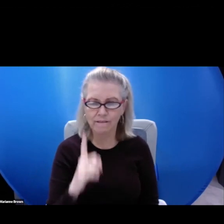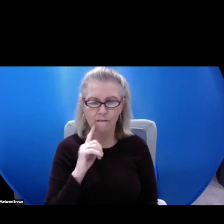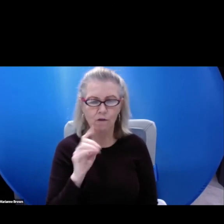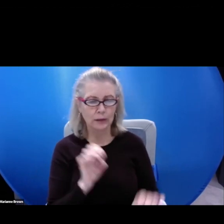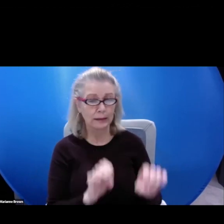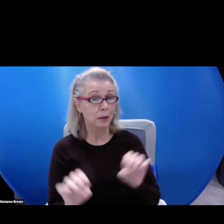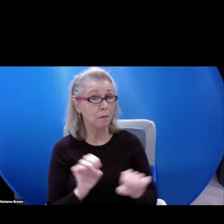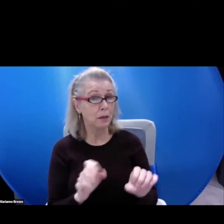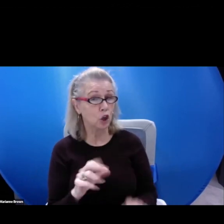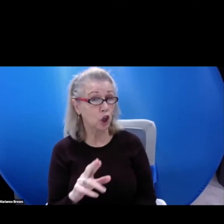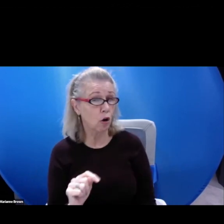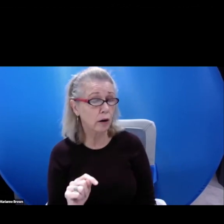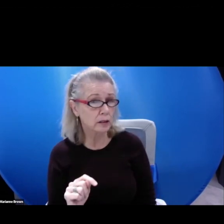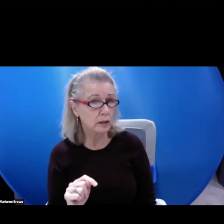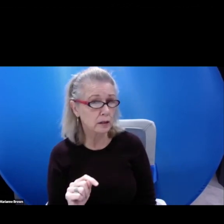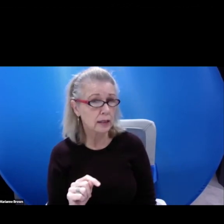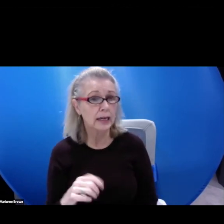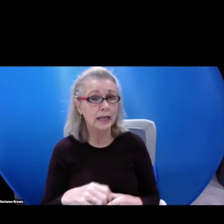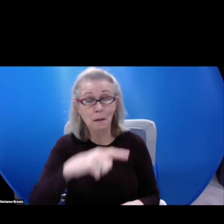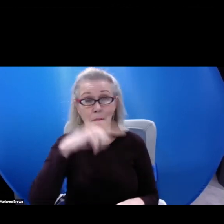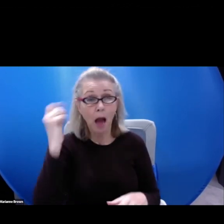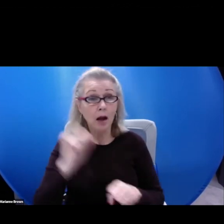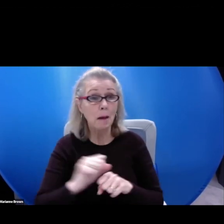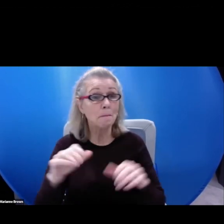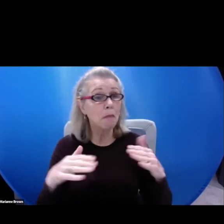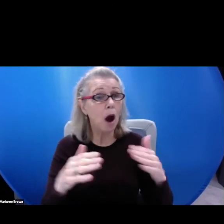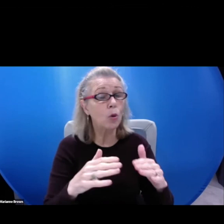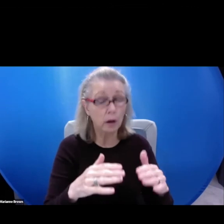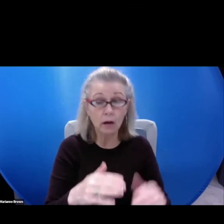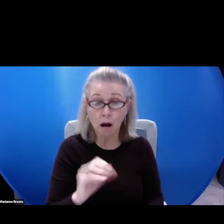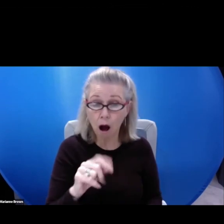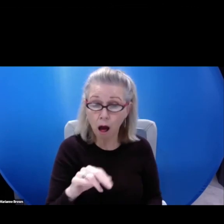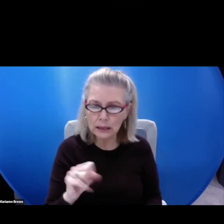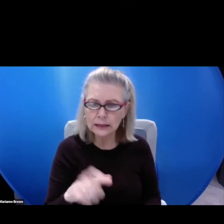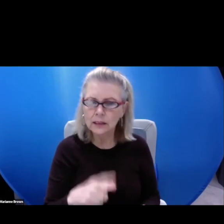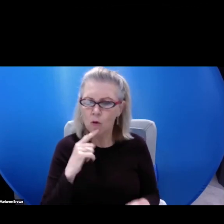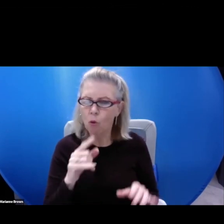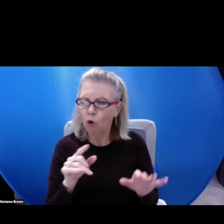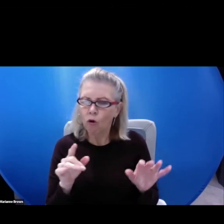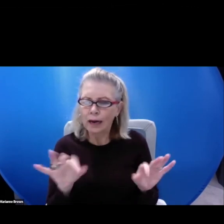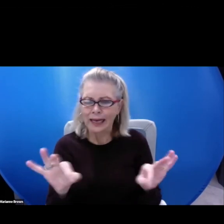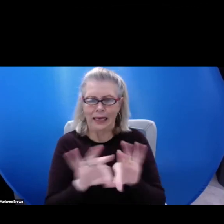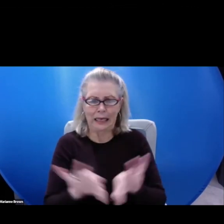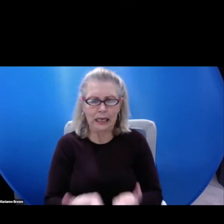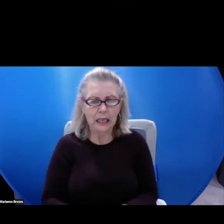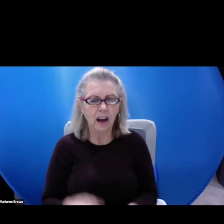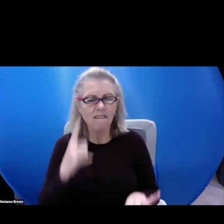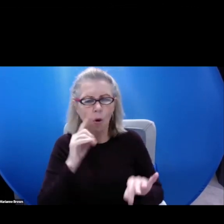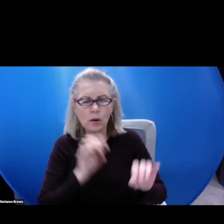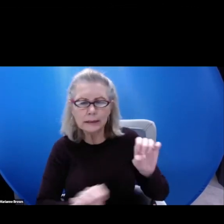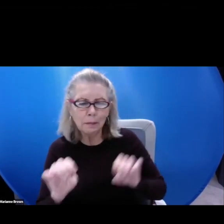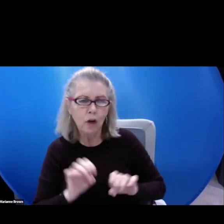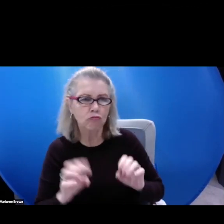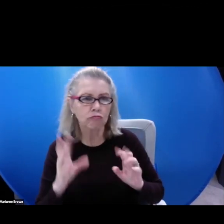Keywords at Black Mountain College were experimentation and experience, transcultural awareness,